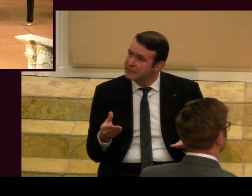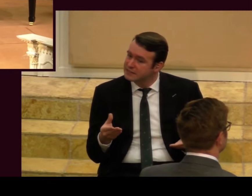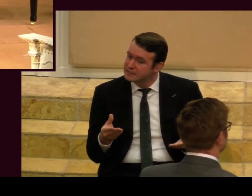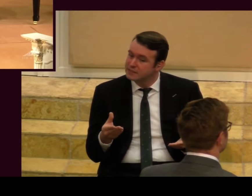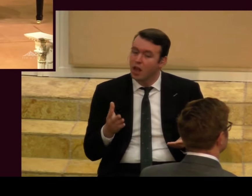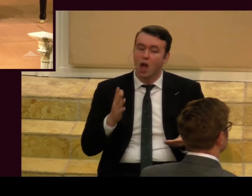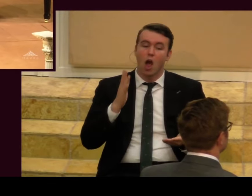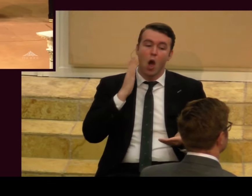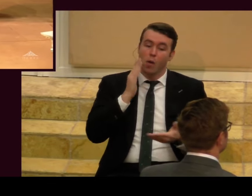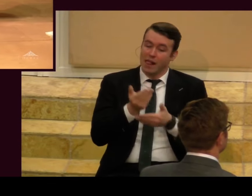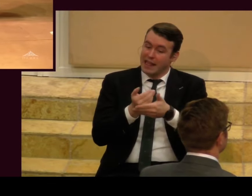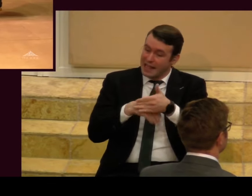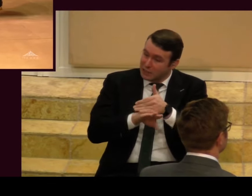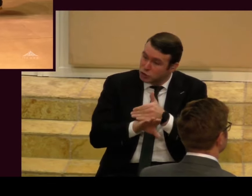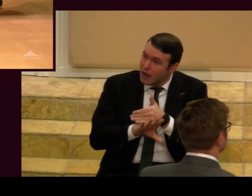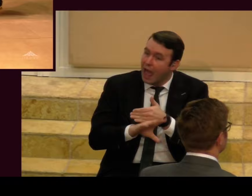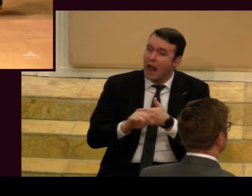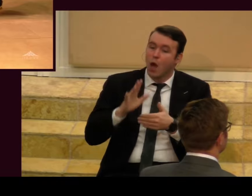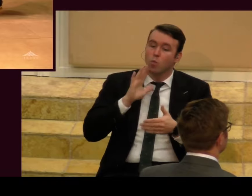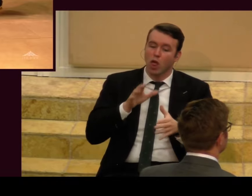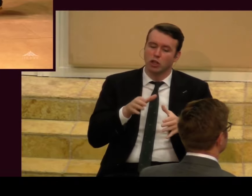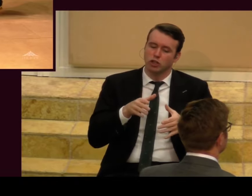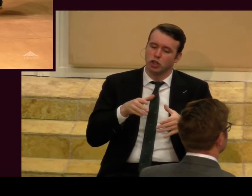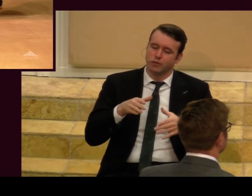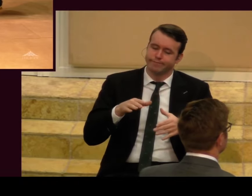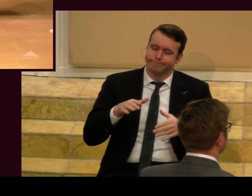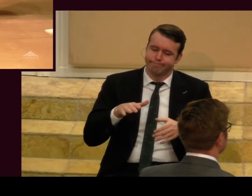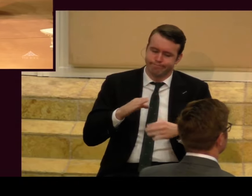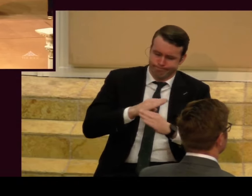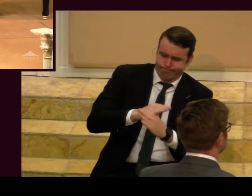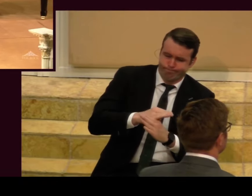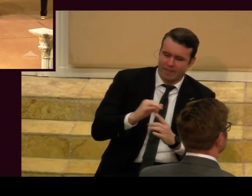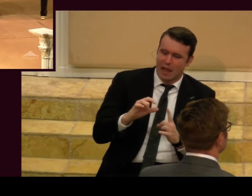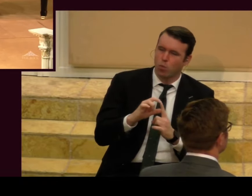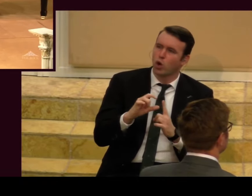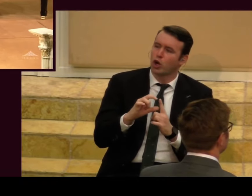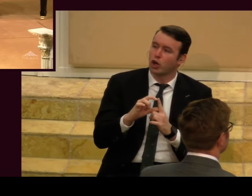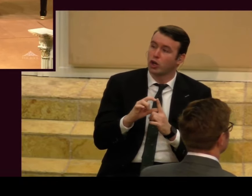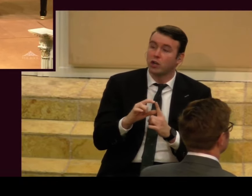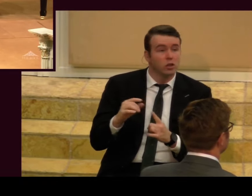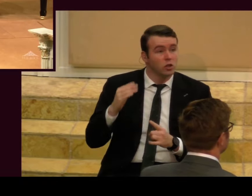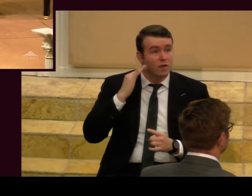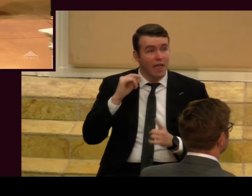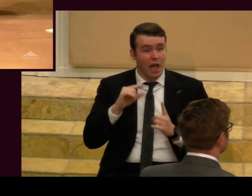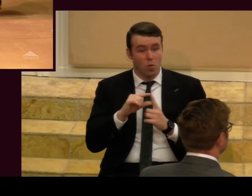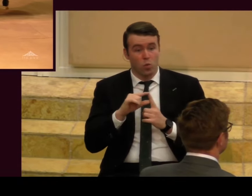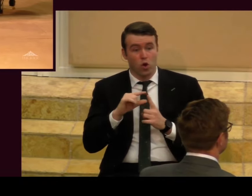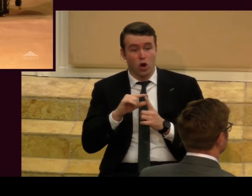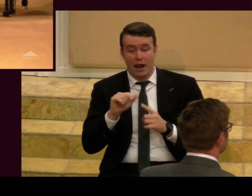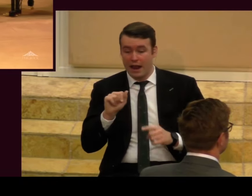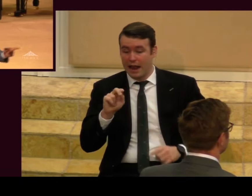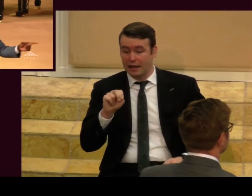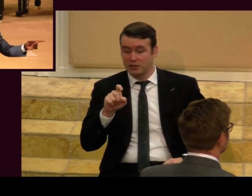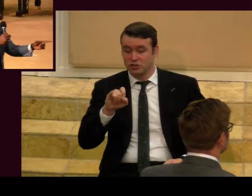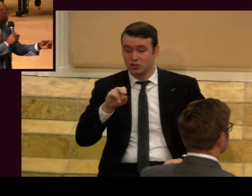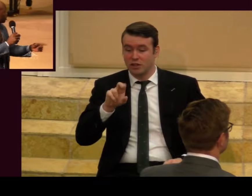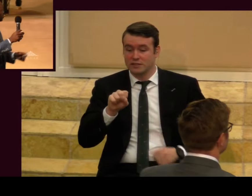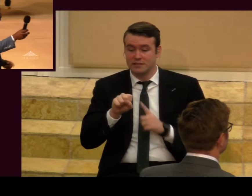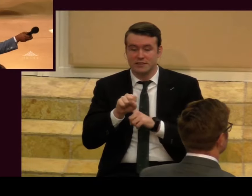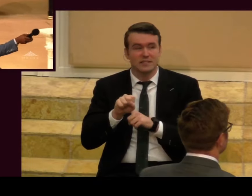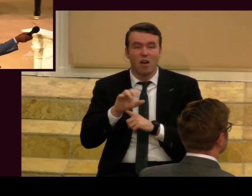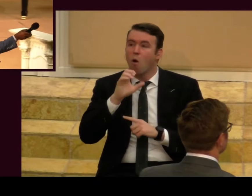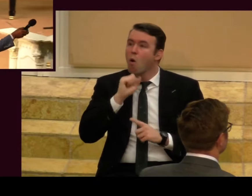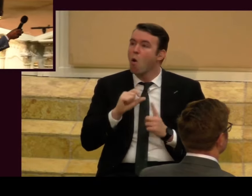things will enter in and it'll choke the word. Don't you know that the Latin word for anxious means to